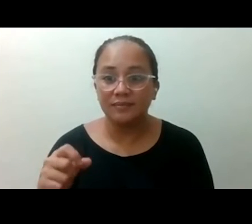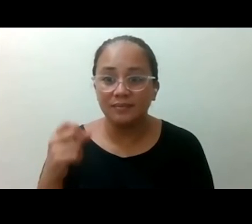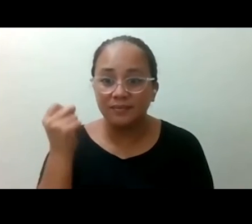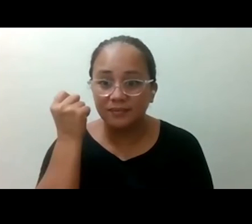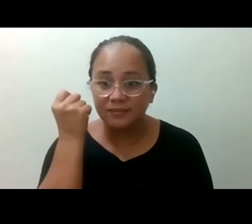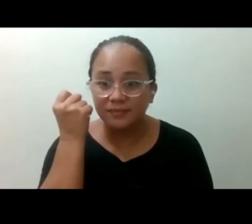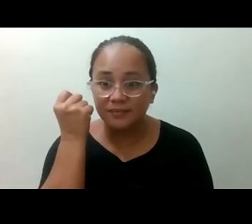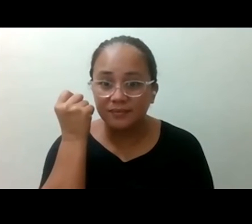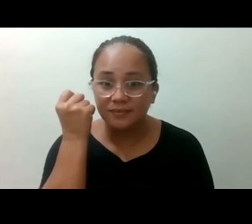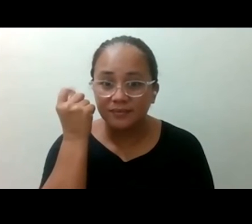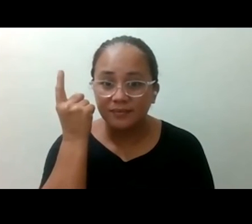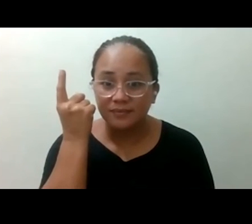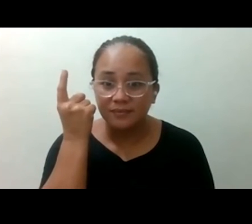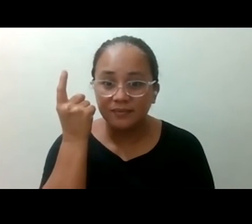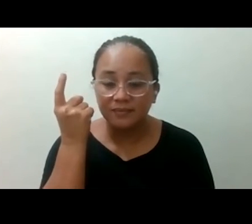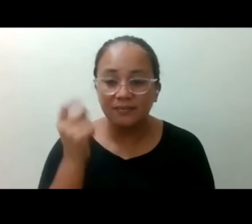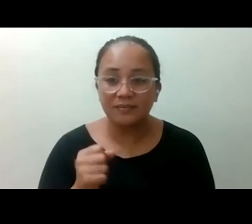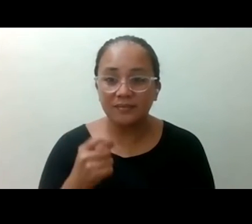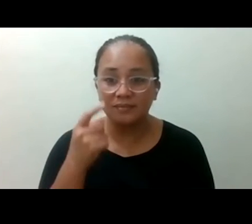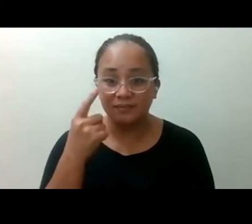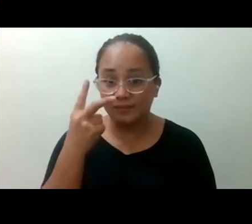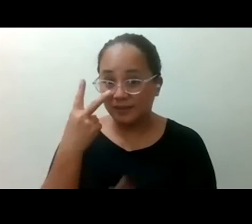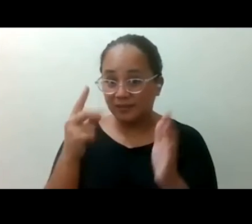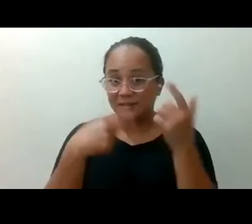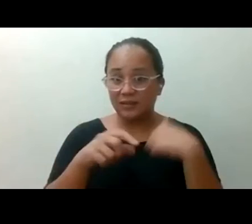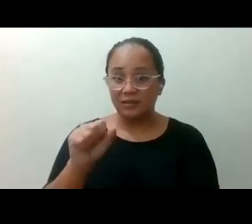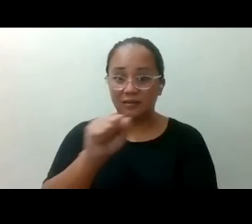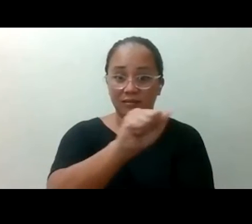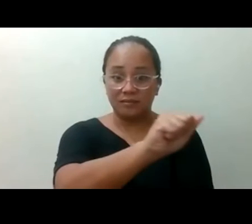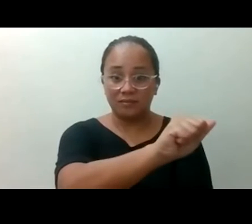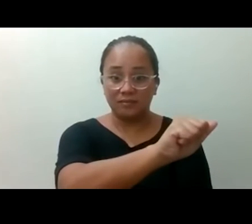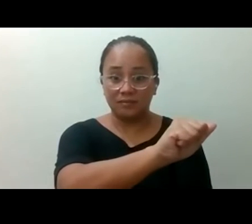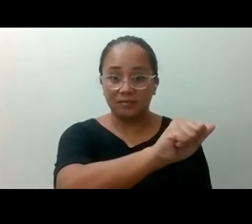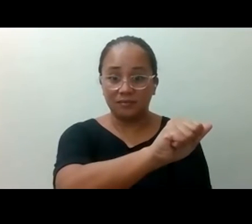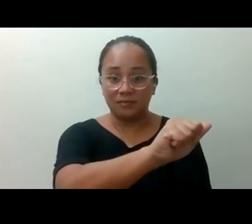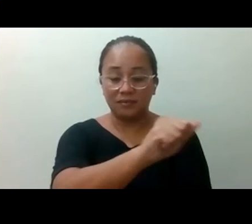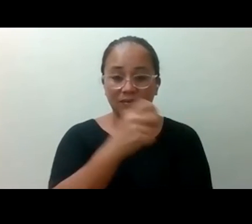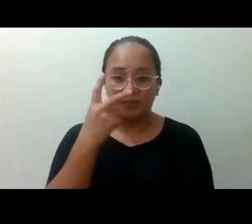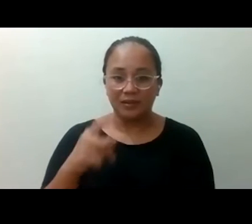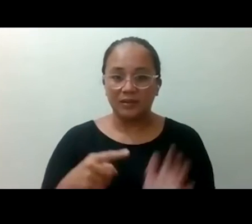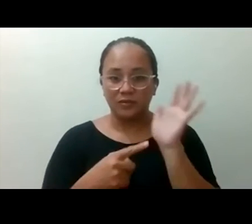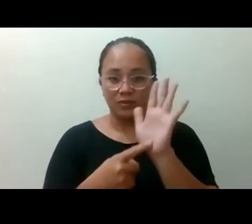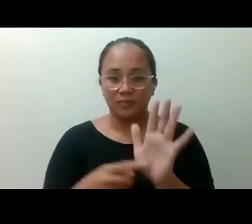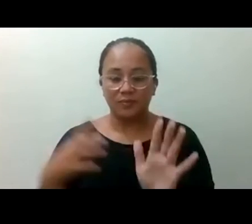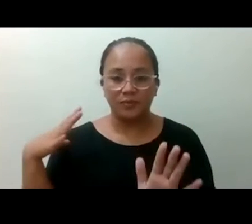Sorry, can you sign that again, sir? Let me put it up.